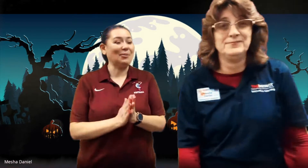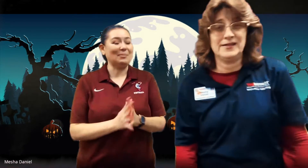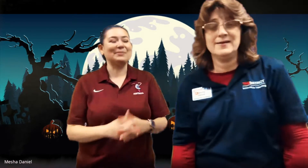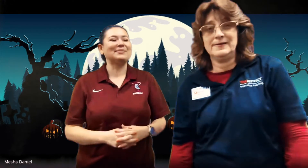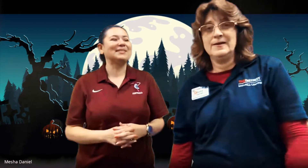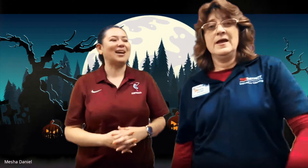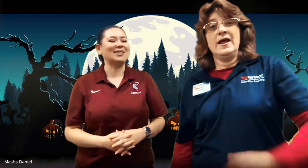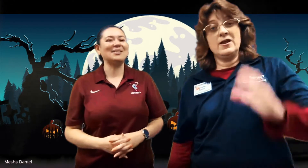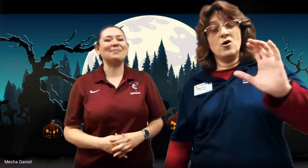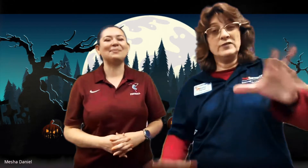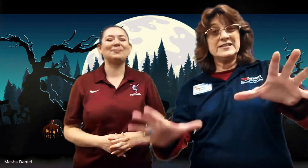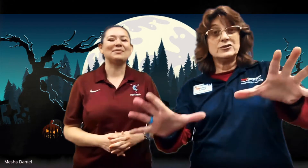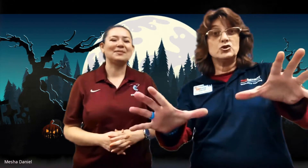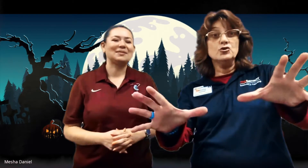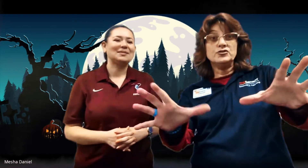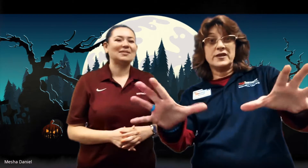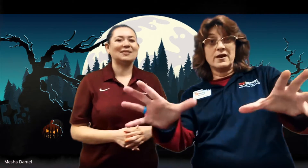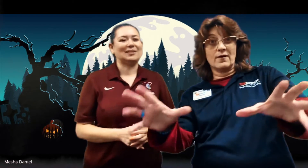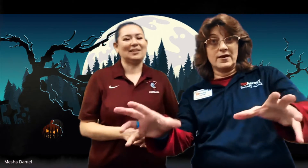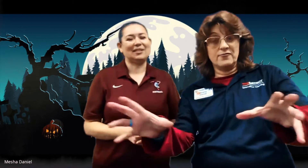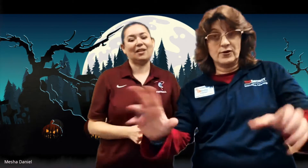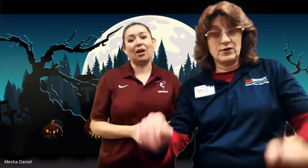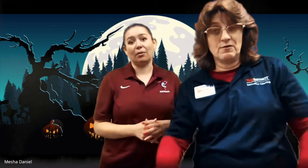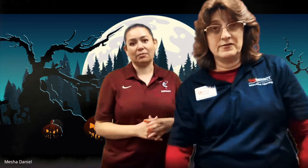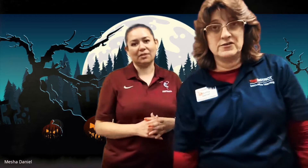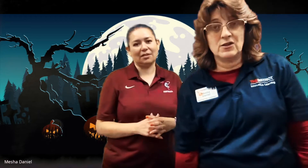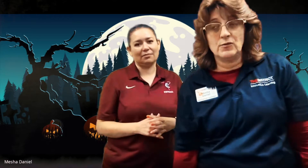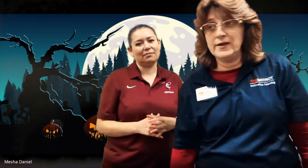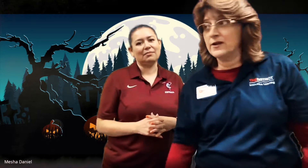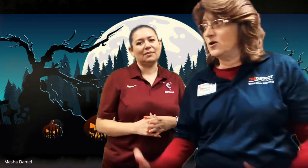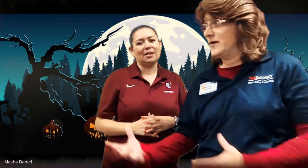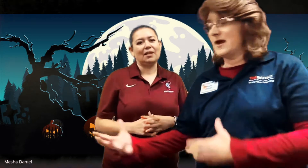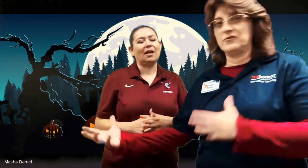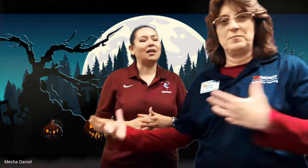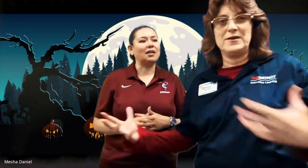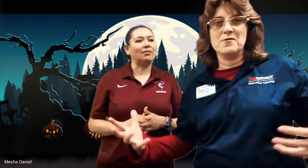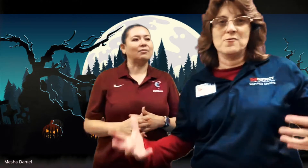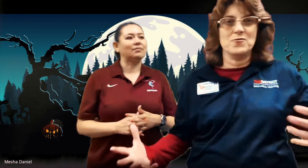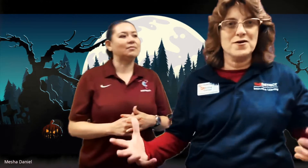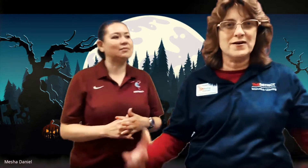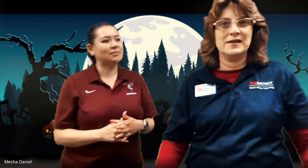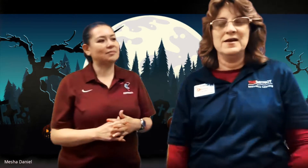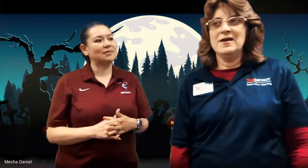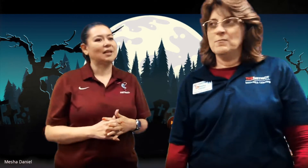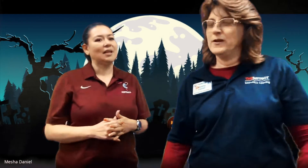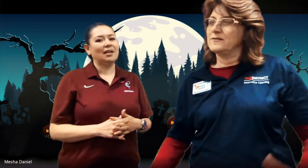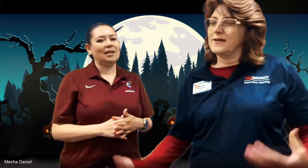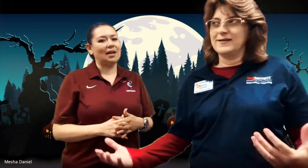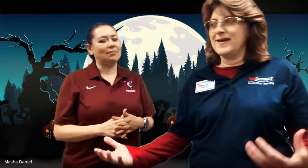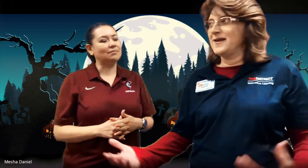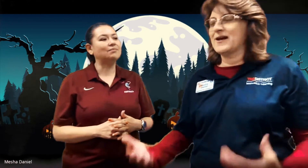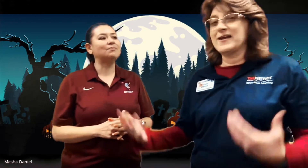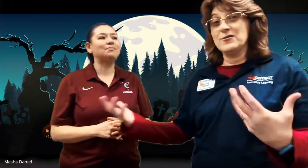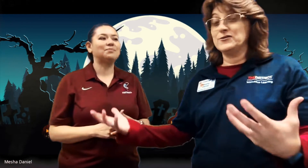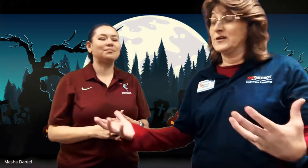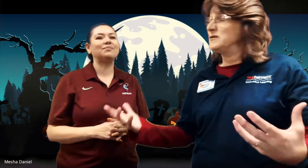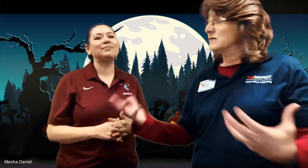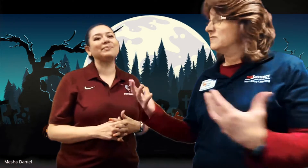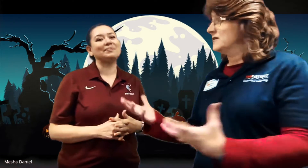yeah. Awesome. And hopefully it's not too scary for you on this Halloween. I know we have to be here at work. But hey, I hear there's going to be some